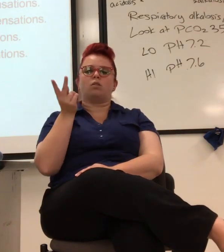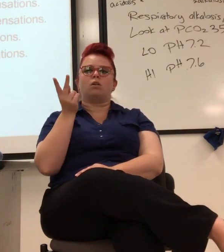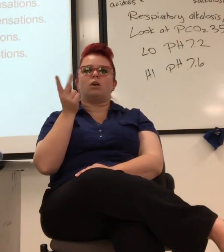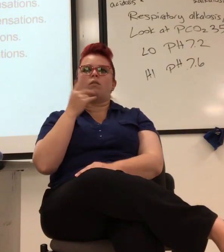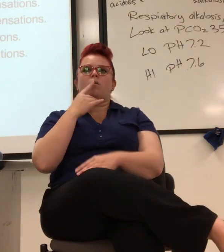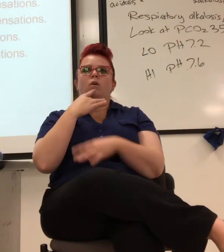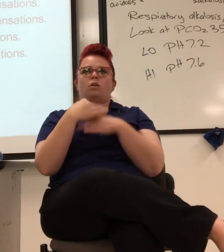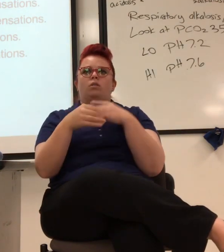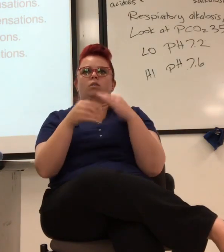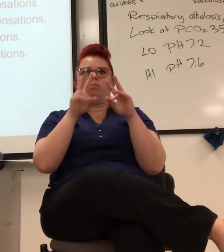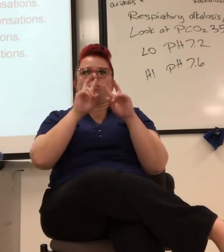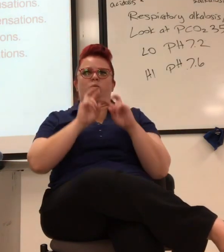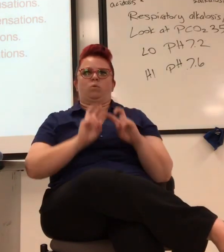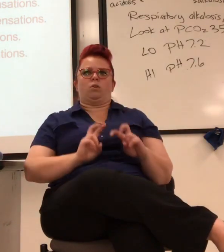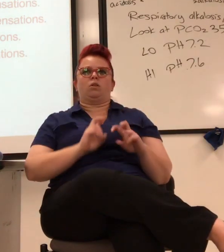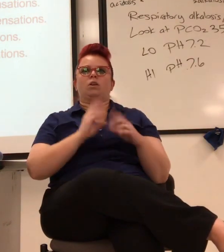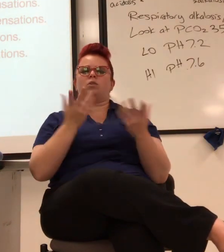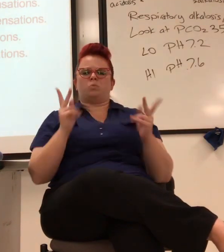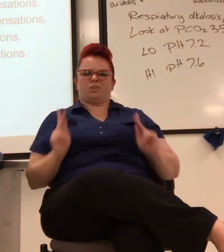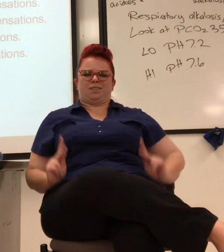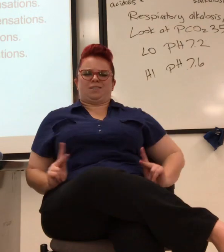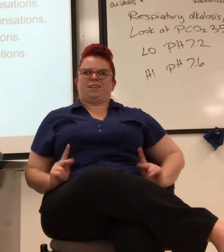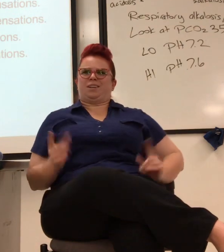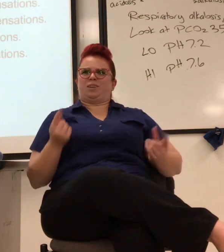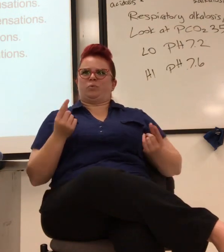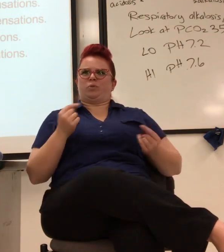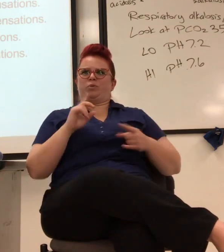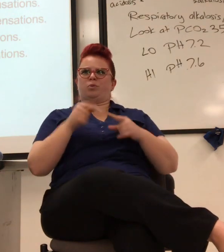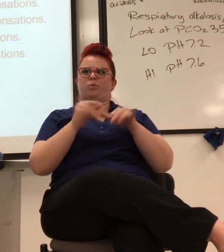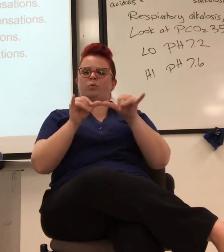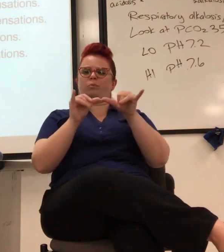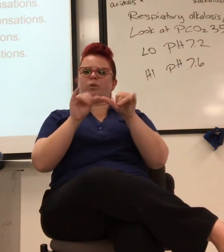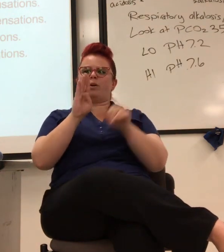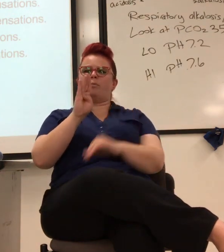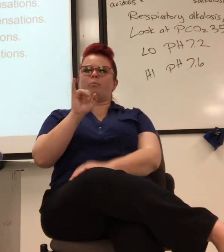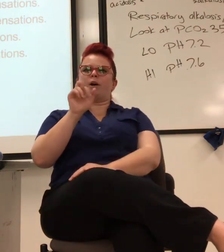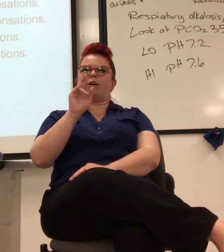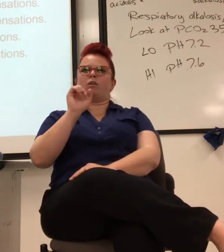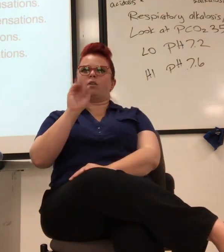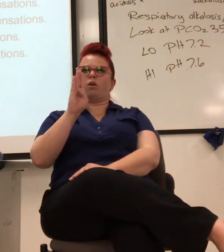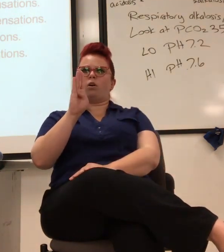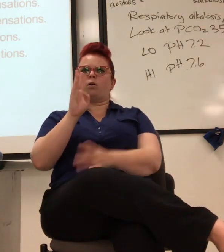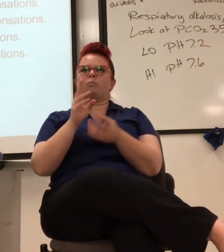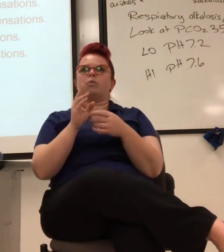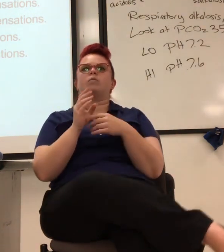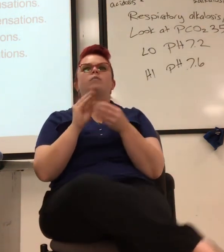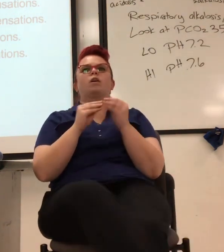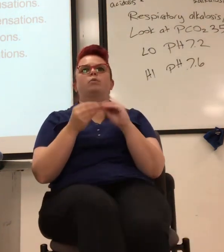Or the inverse is true, they're opposites. If the PCO2 value is low,